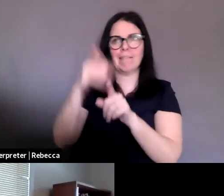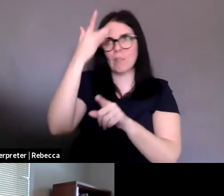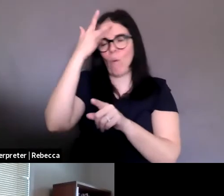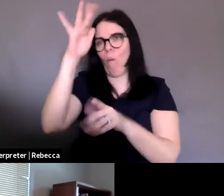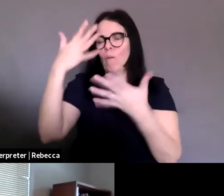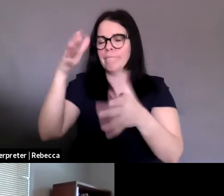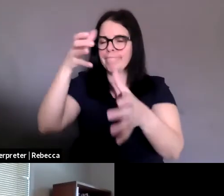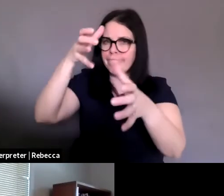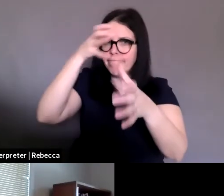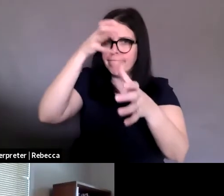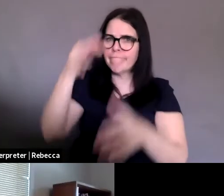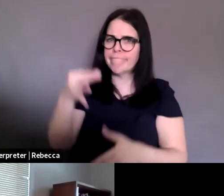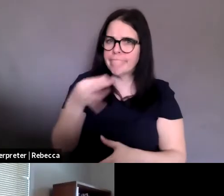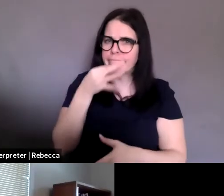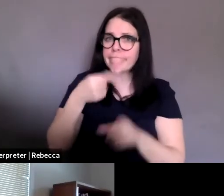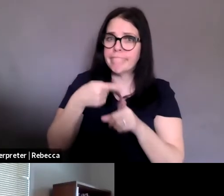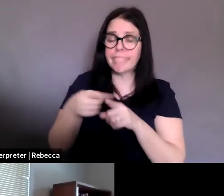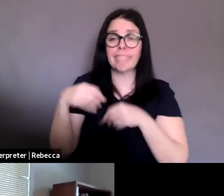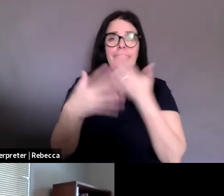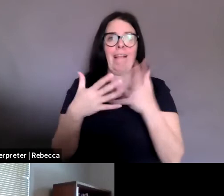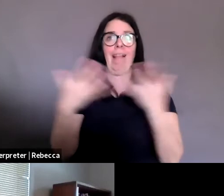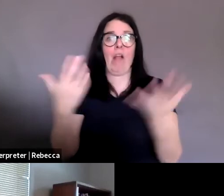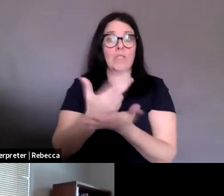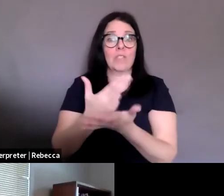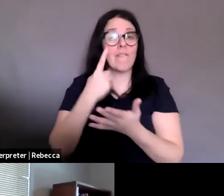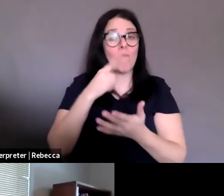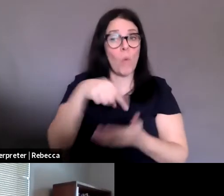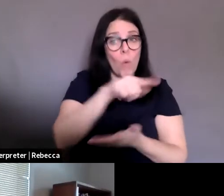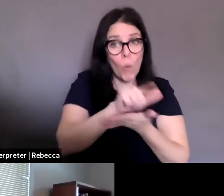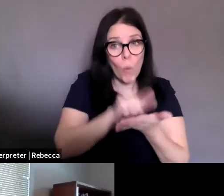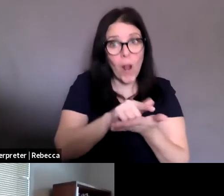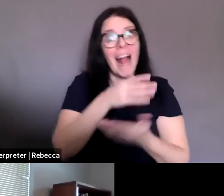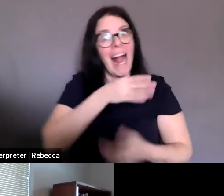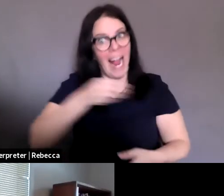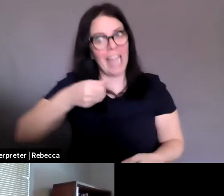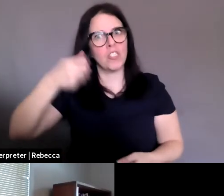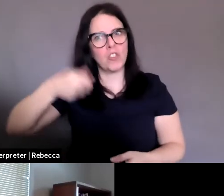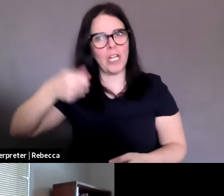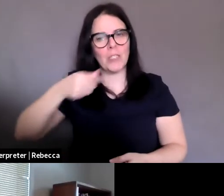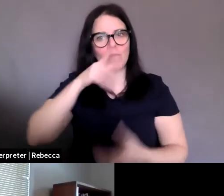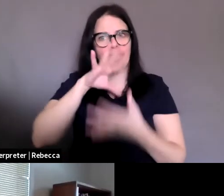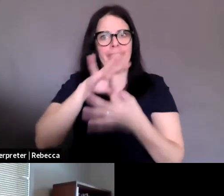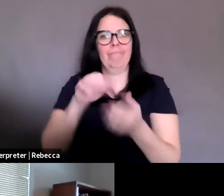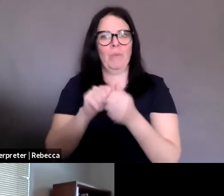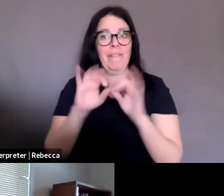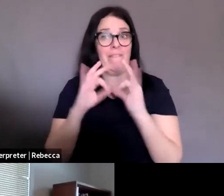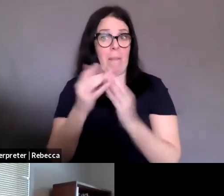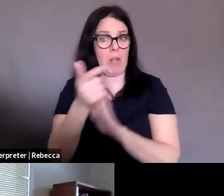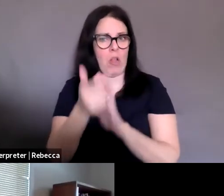both for judges and also lawyers practicing family law. Welcome, Linda. It's good to have you here